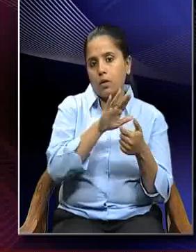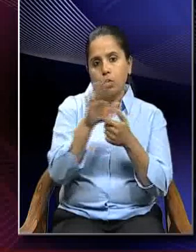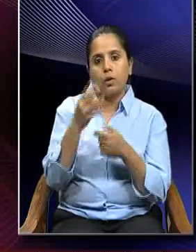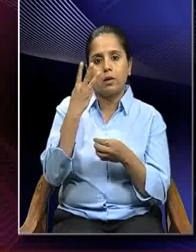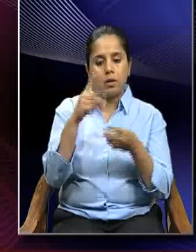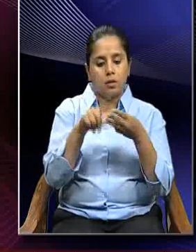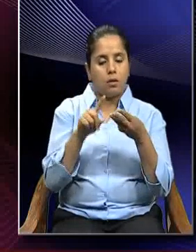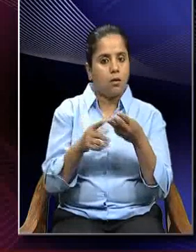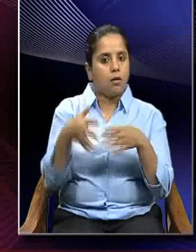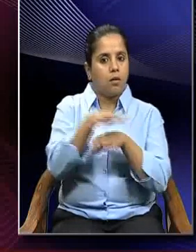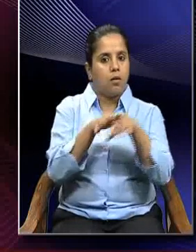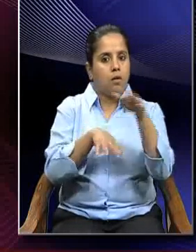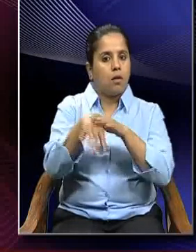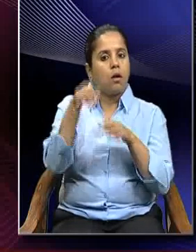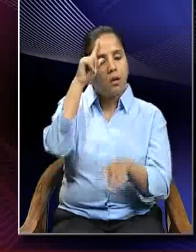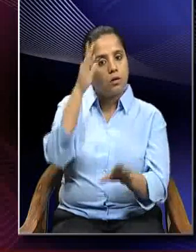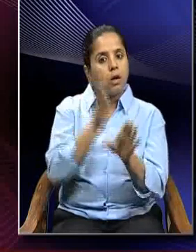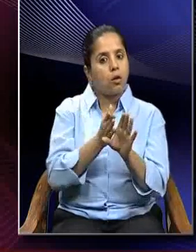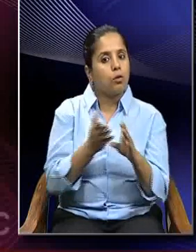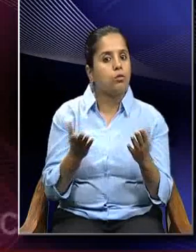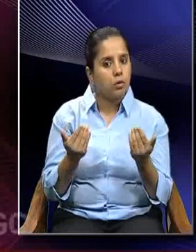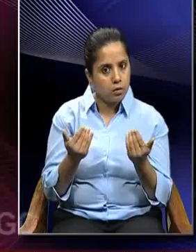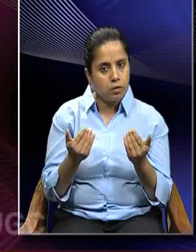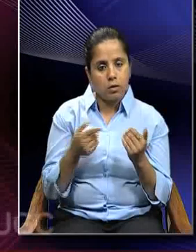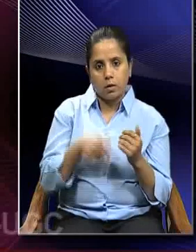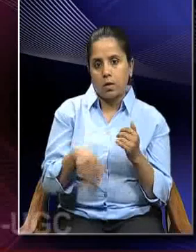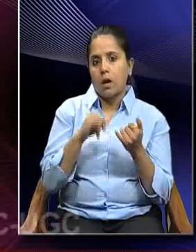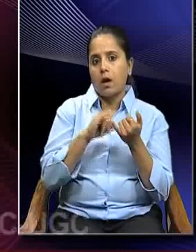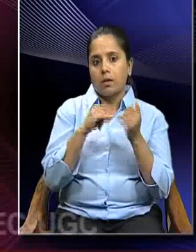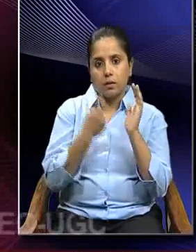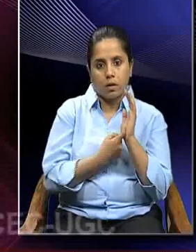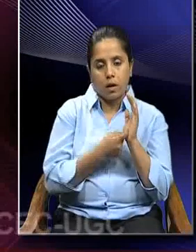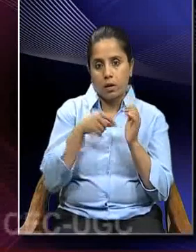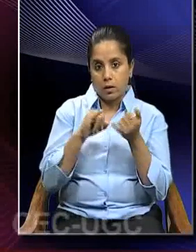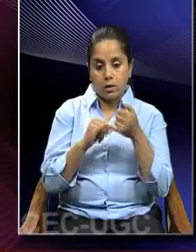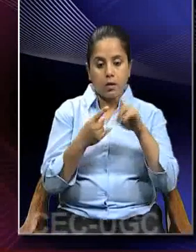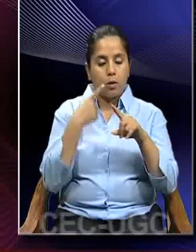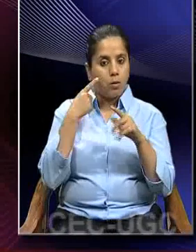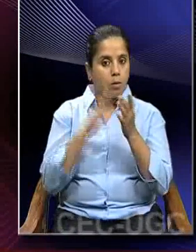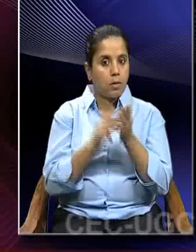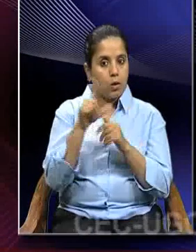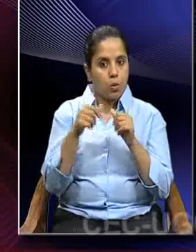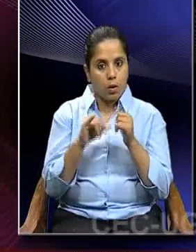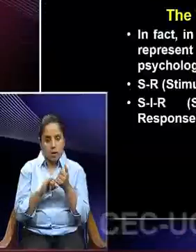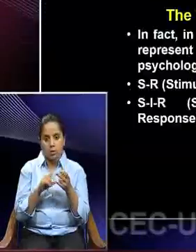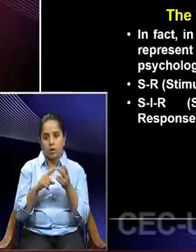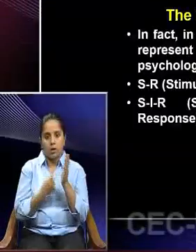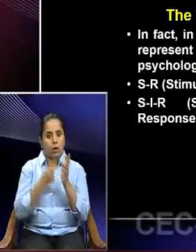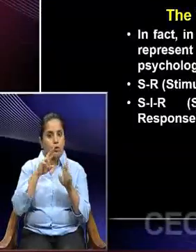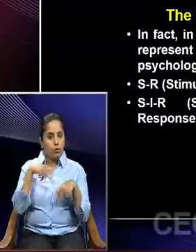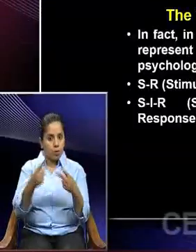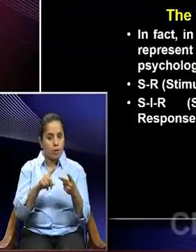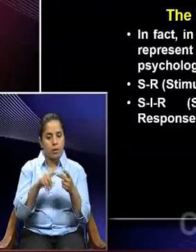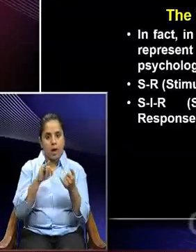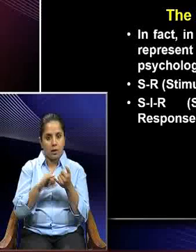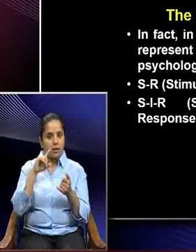three layers of psychology in terms of SR, that is stimulus response. Second one is SIR, that